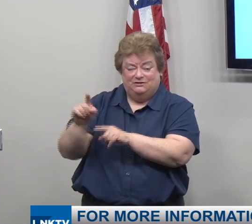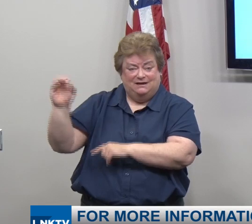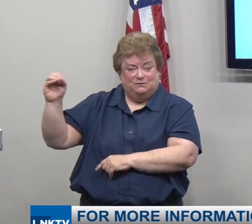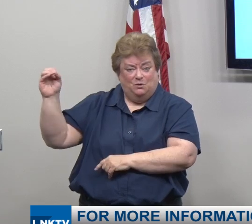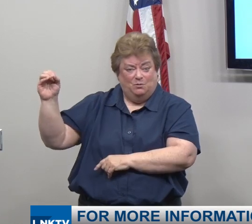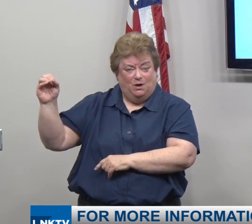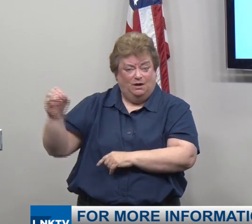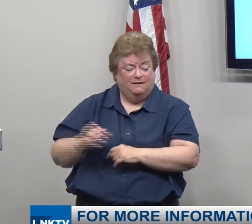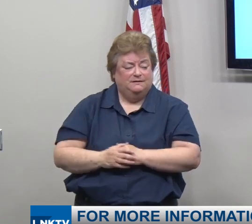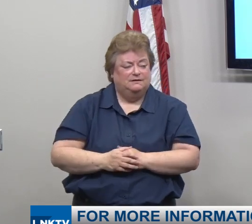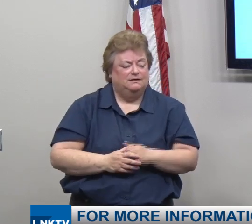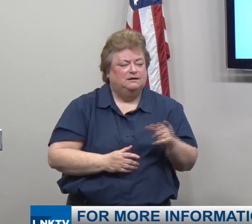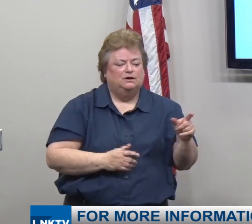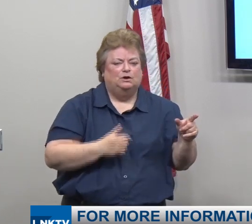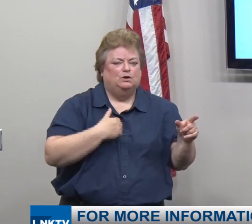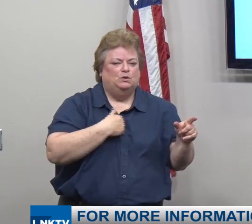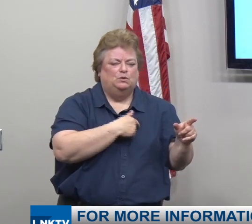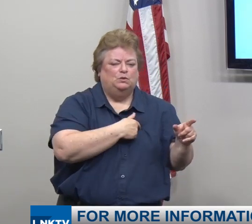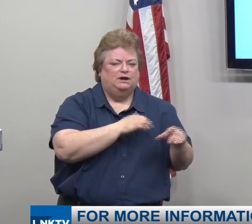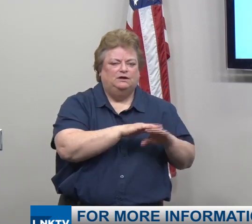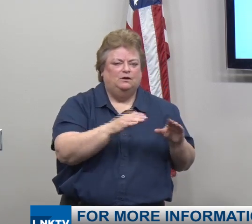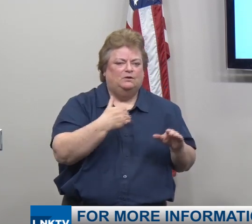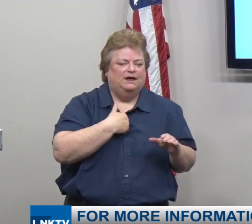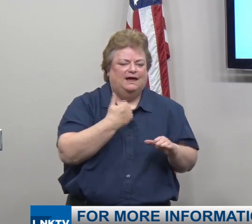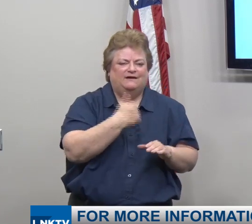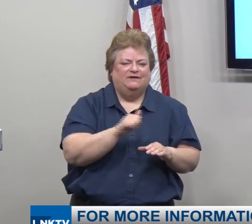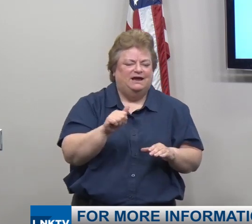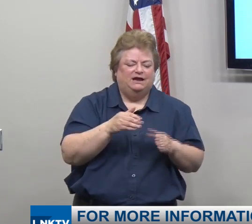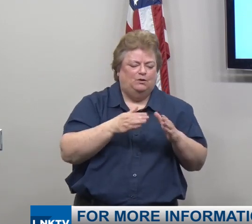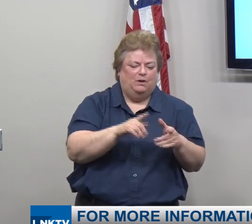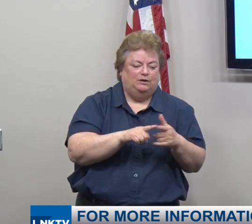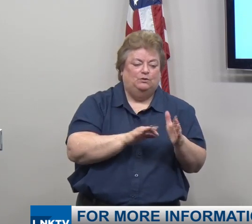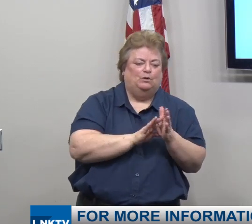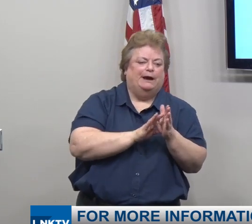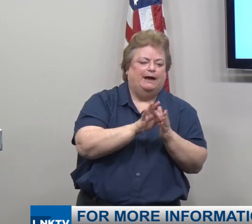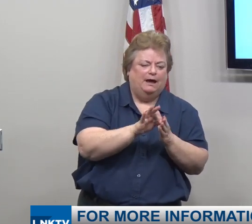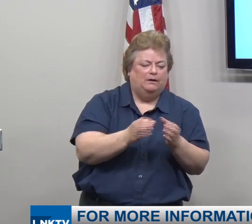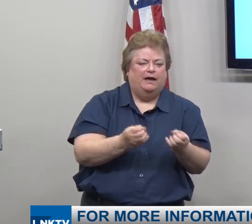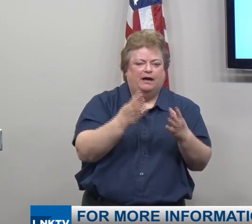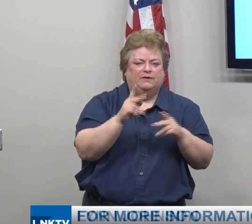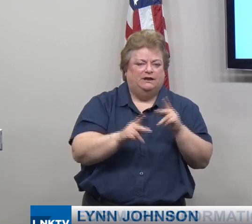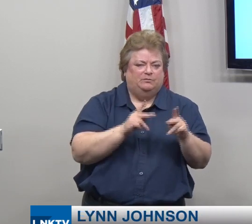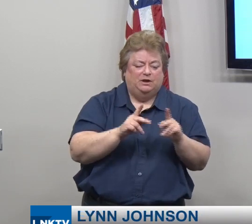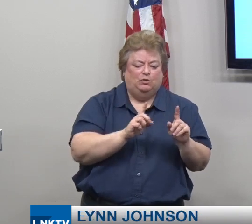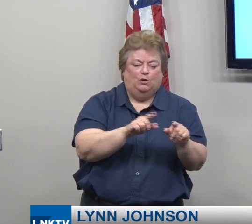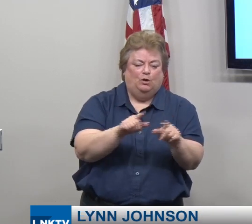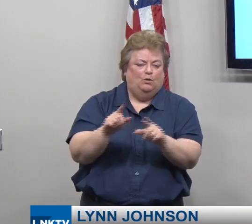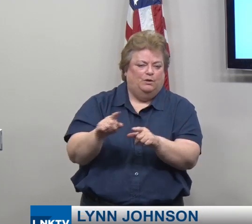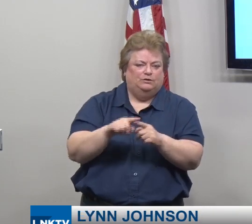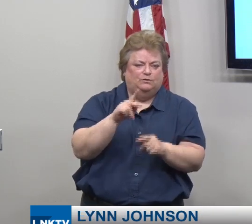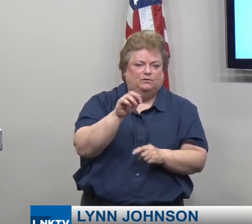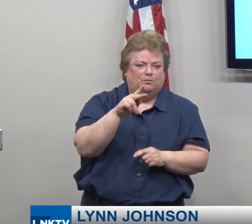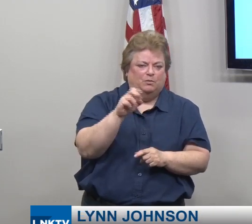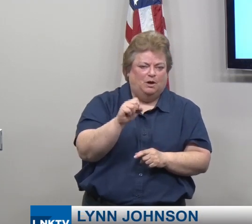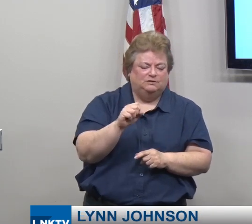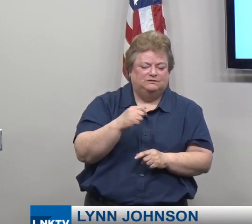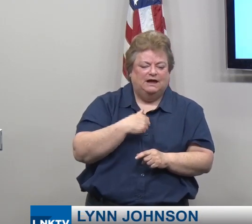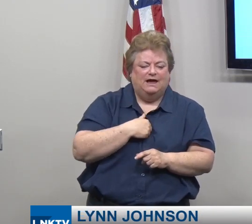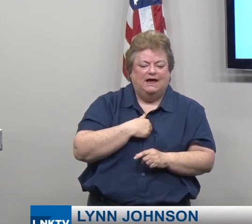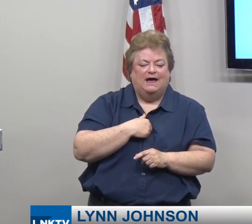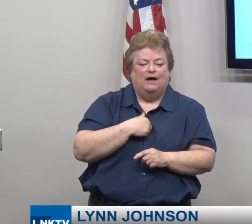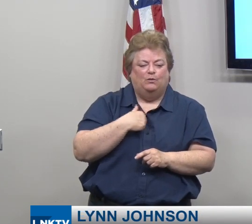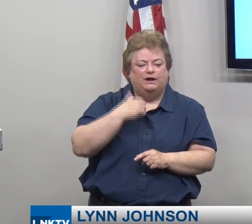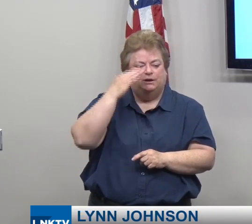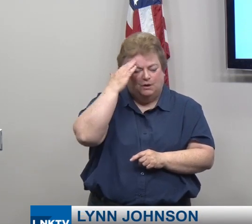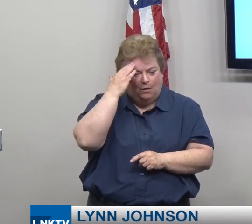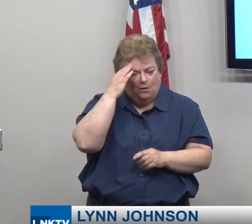Riley. We don't have any way of counting the number of people who are visiting parks right now. I can tell you anecdotally, we know